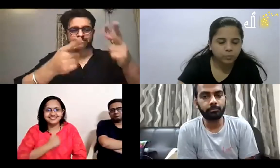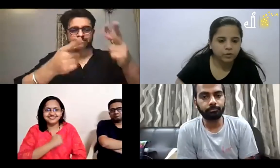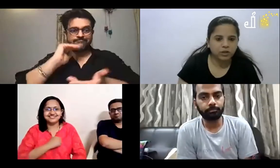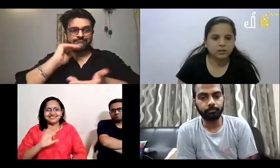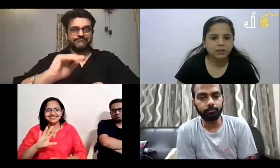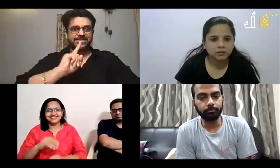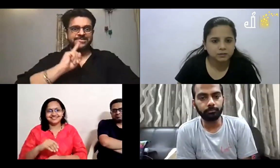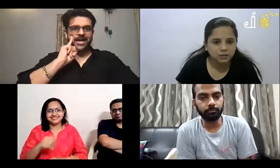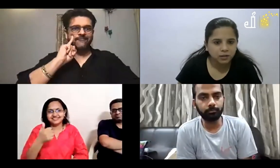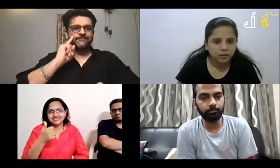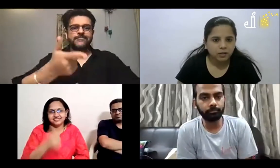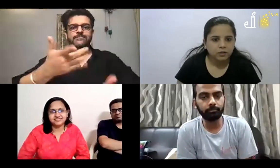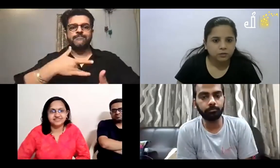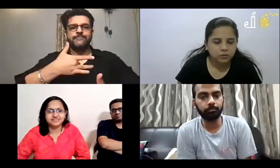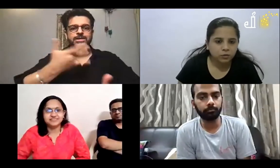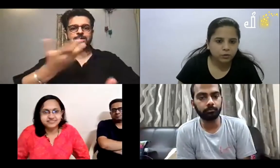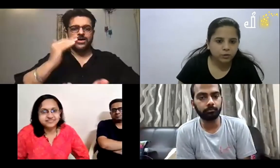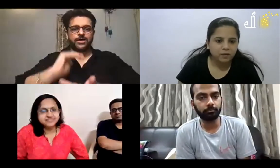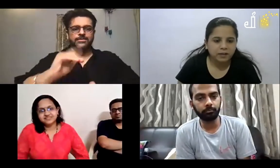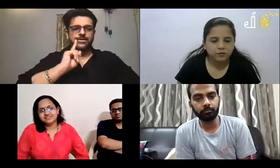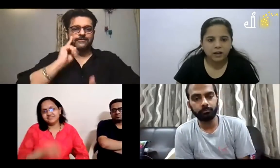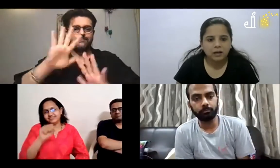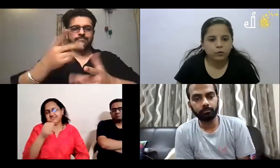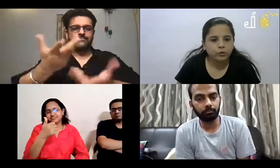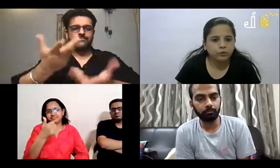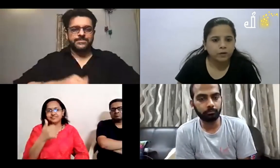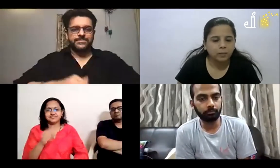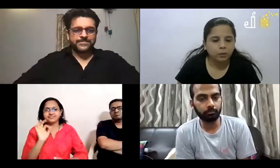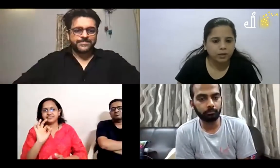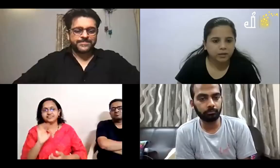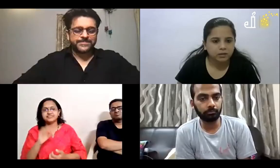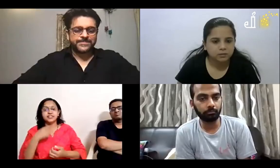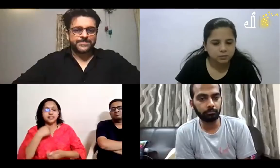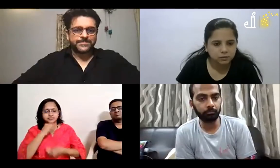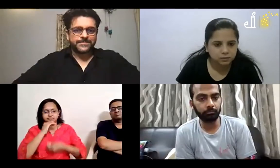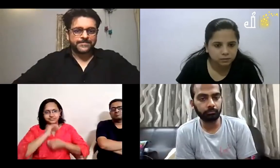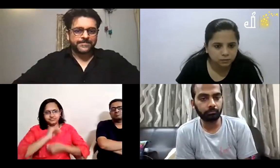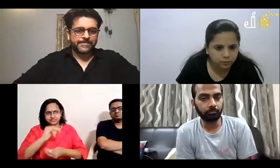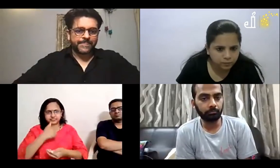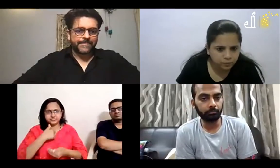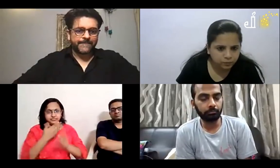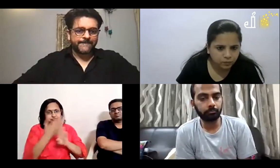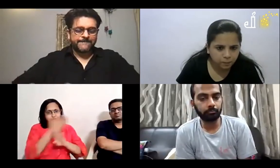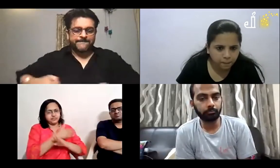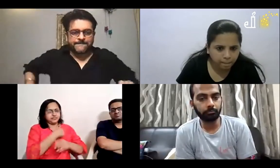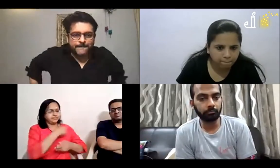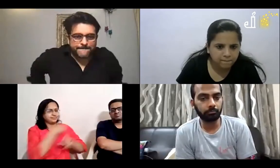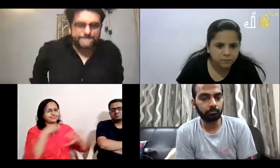yeah, Prajakta. So you have a deaf child. How do you feel about it?